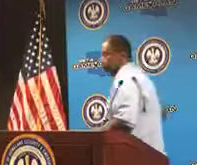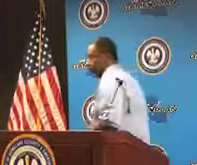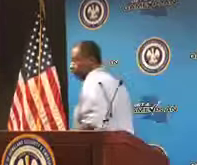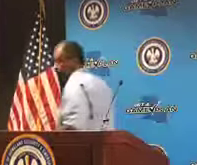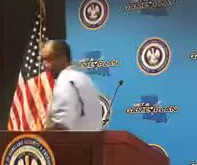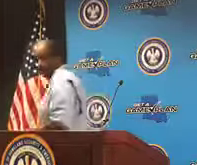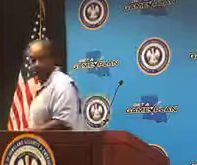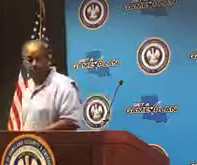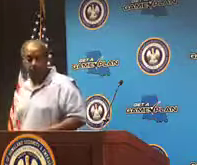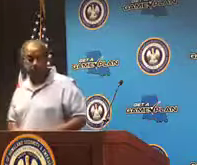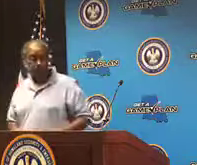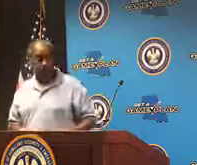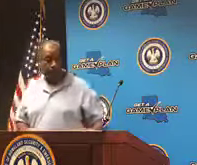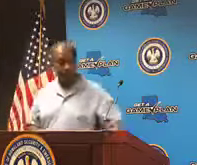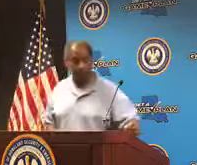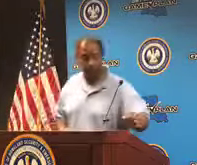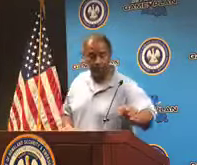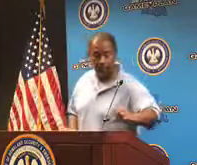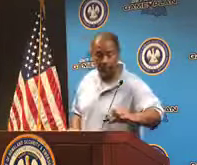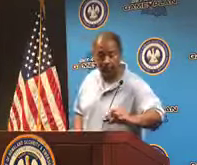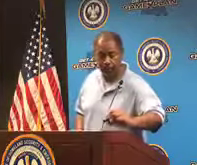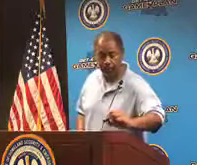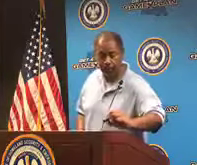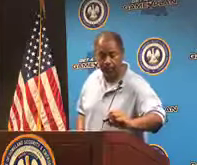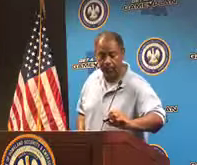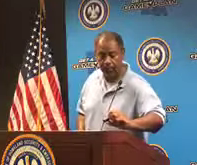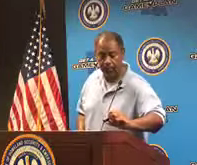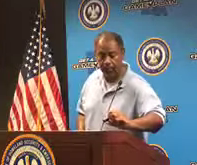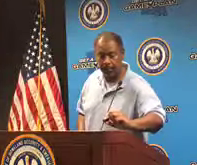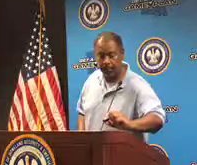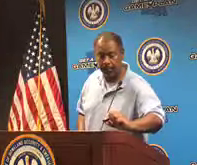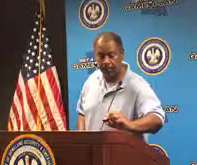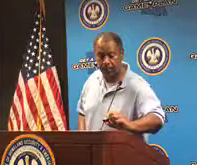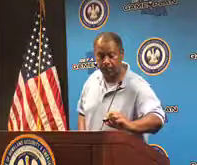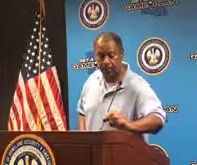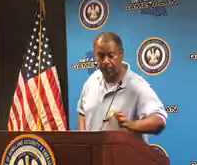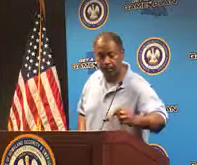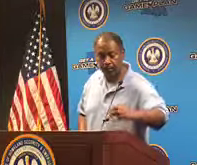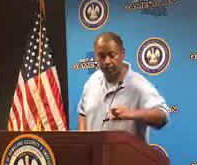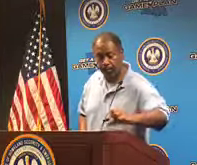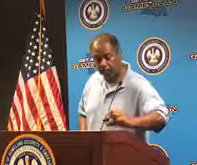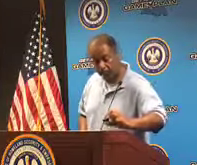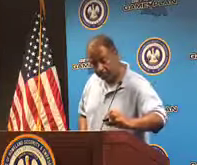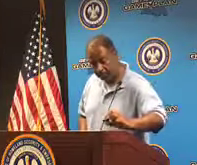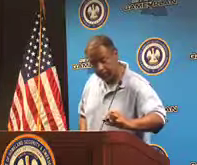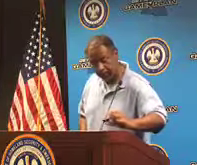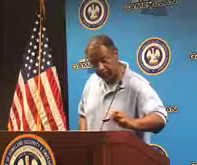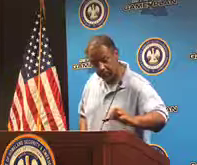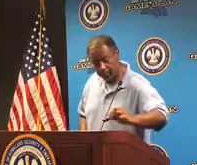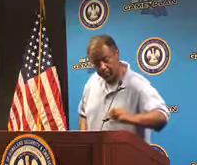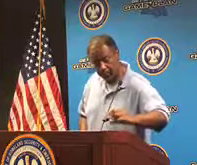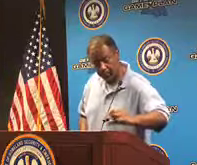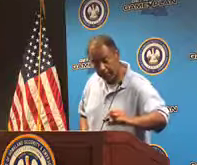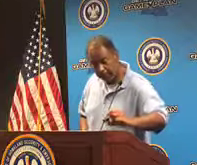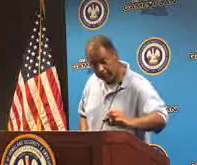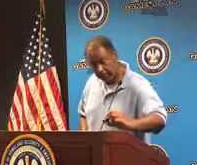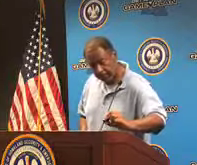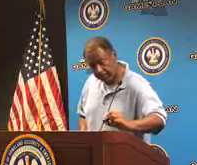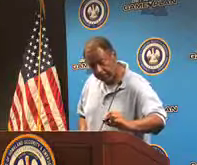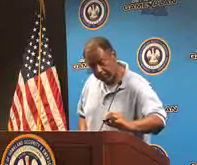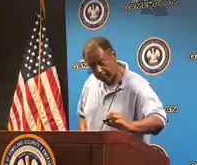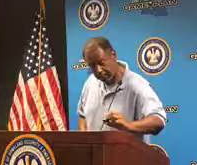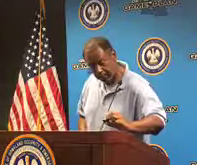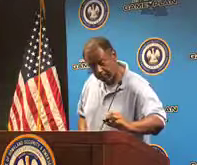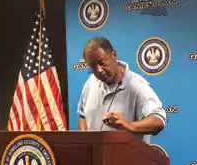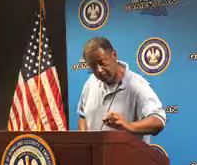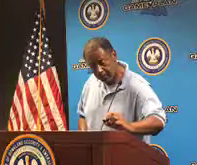we did not open it. Not open this room. Thank goodness we have it. Because you couldn't get it closed in time. Because